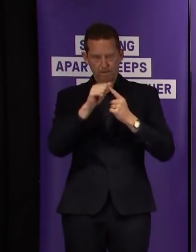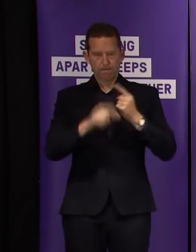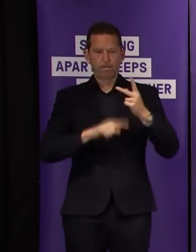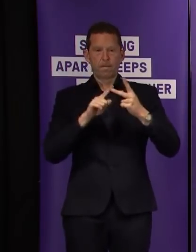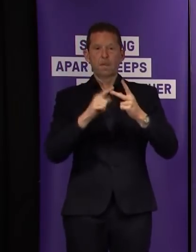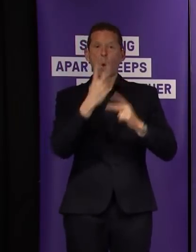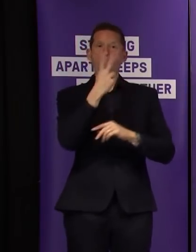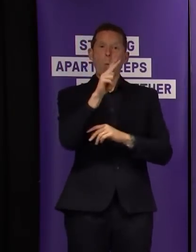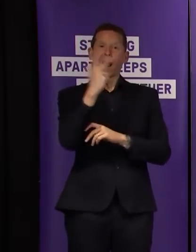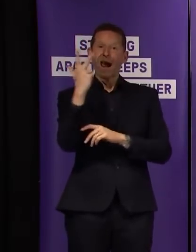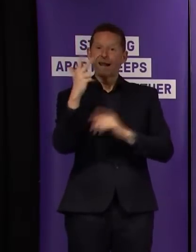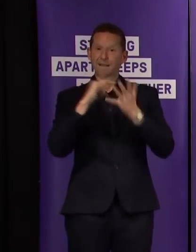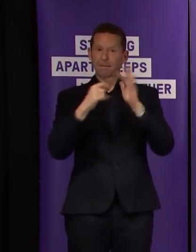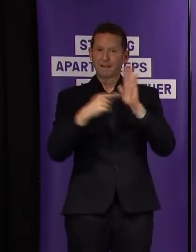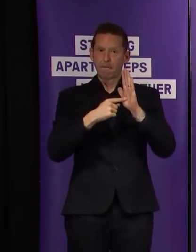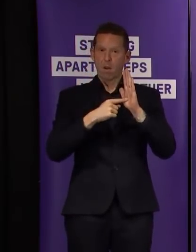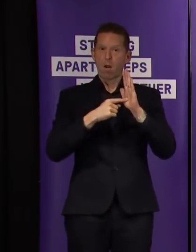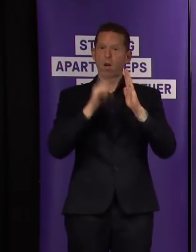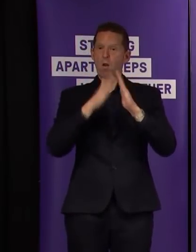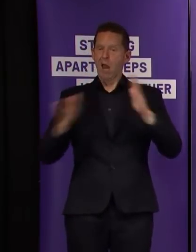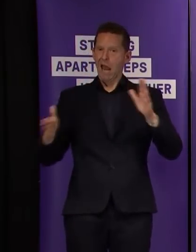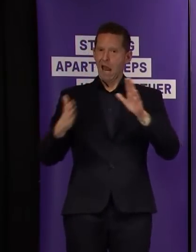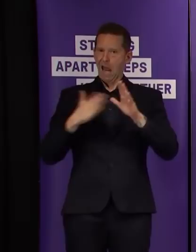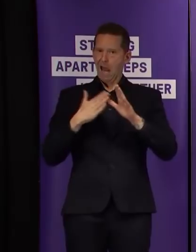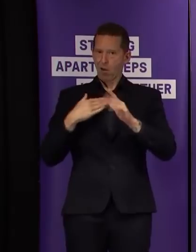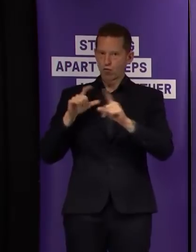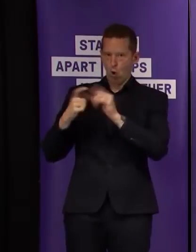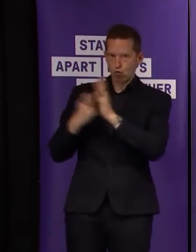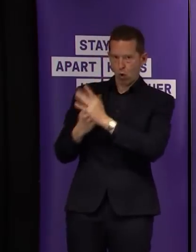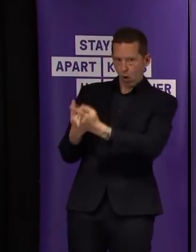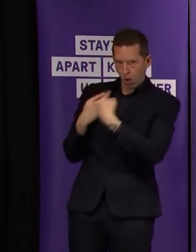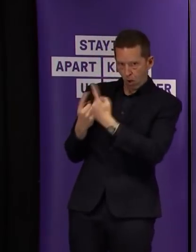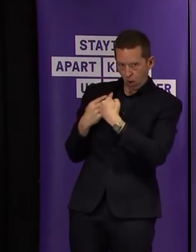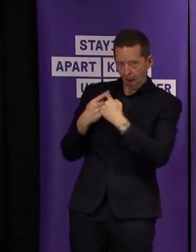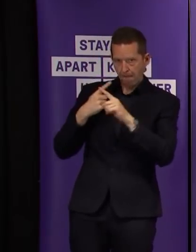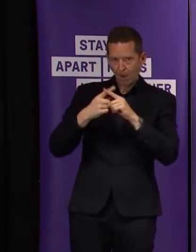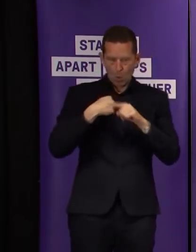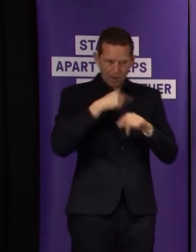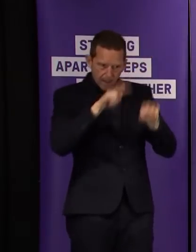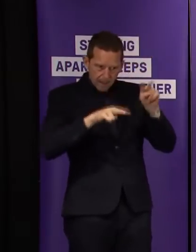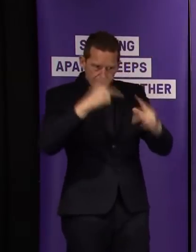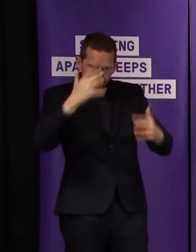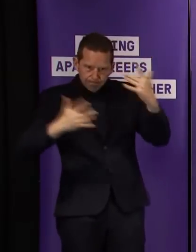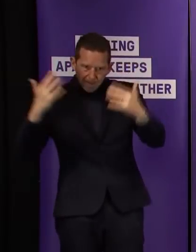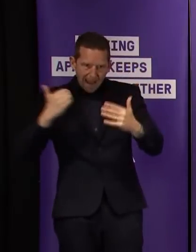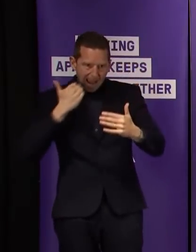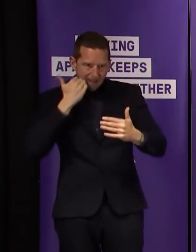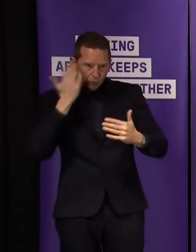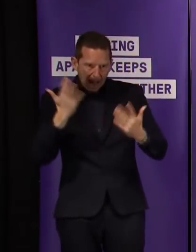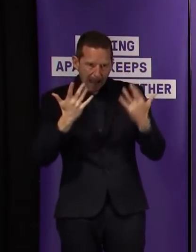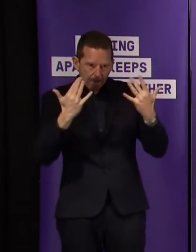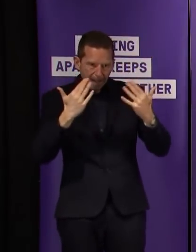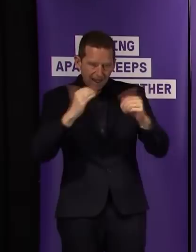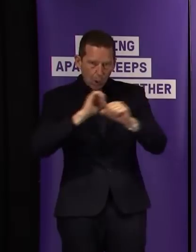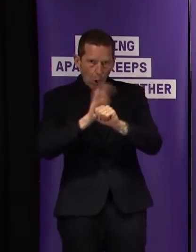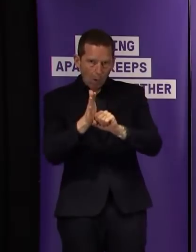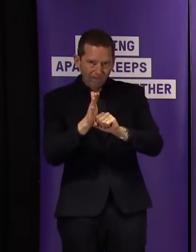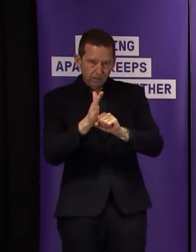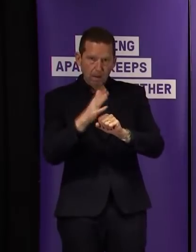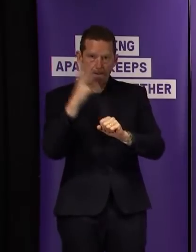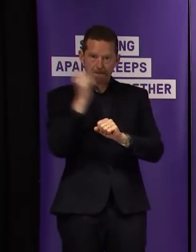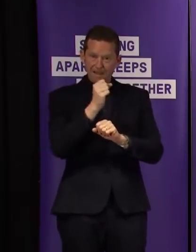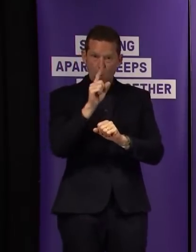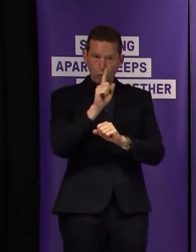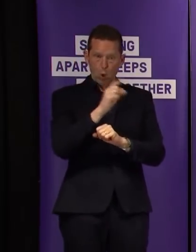28th of September, subject to public health advice and subject to the average daily cases being between 30